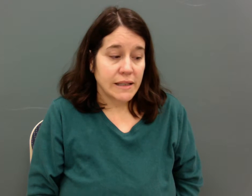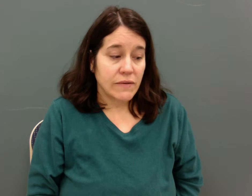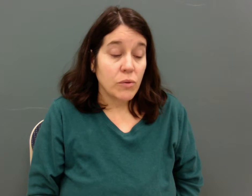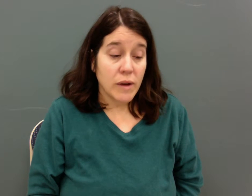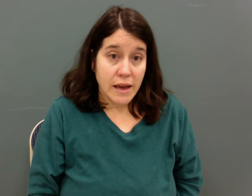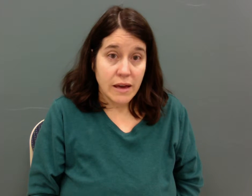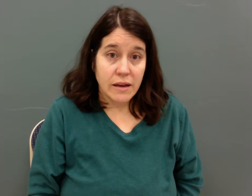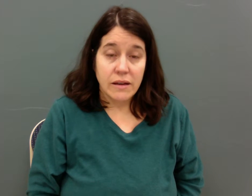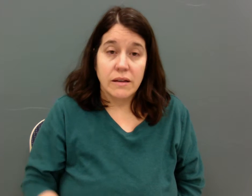of the week.